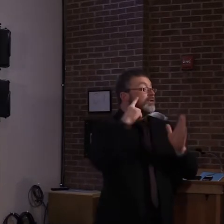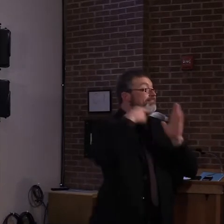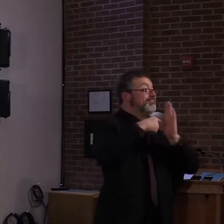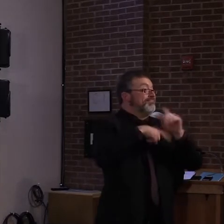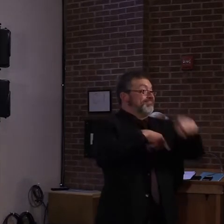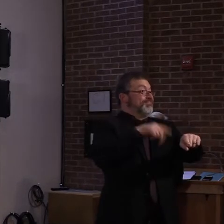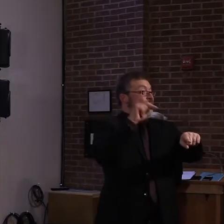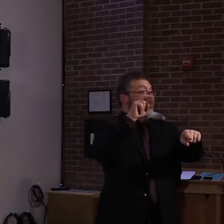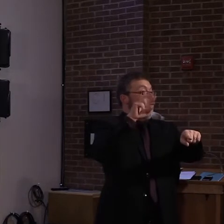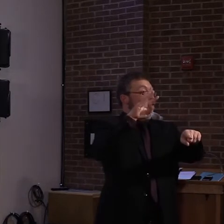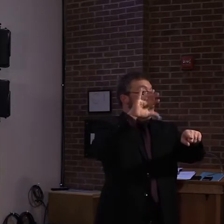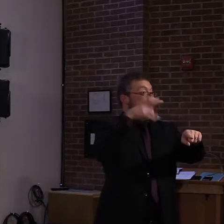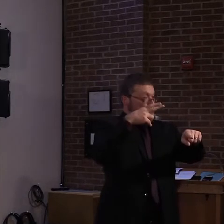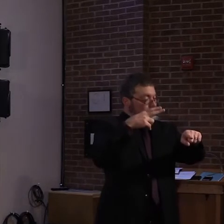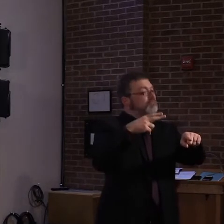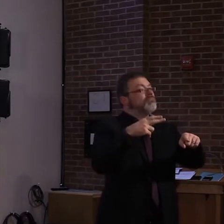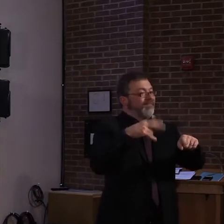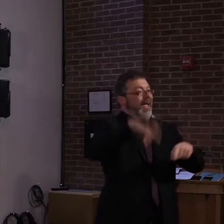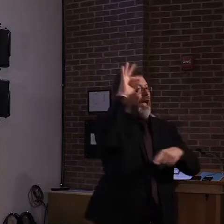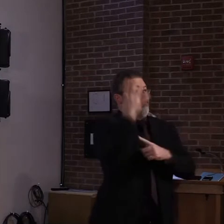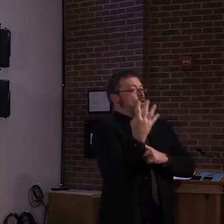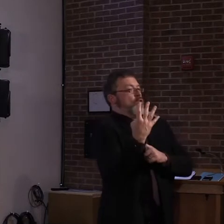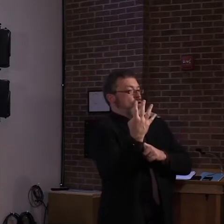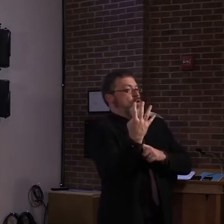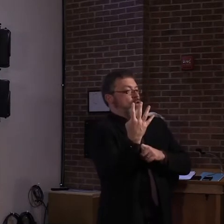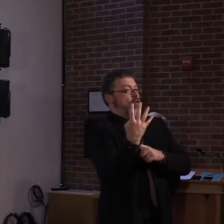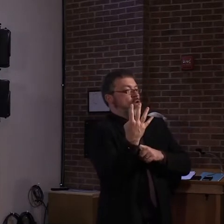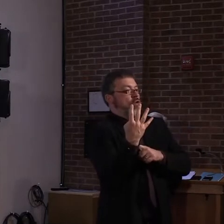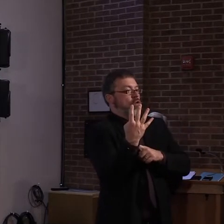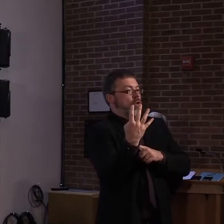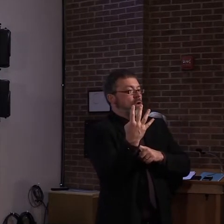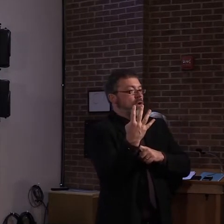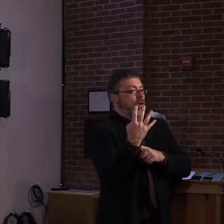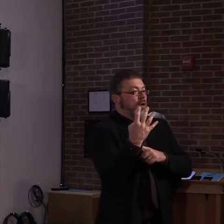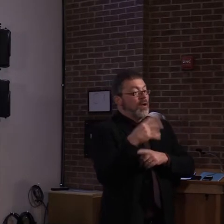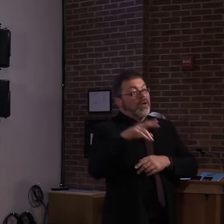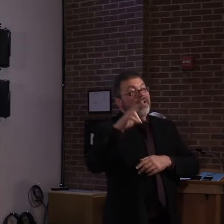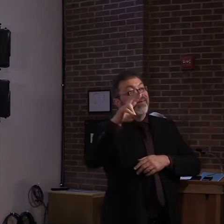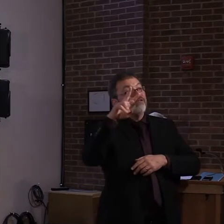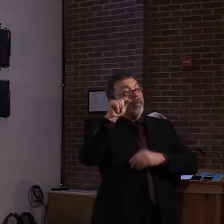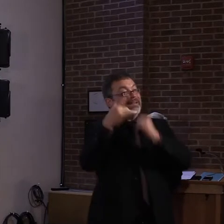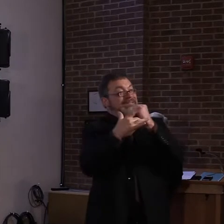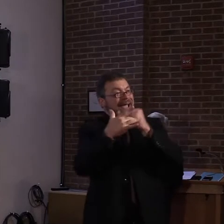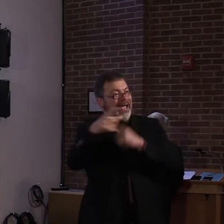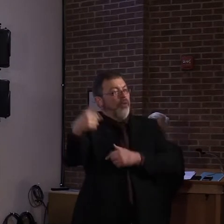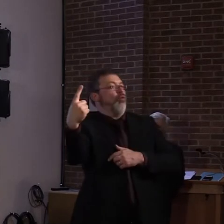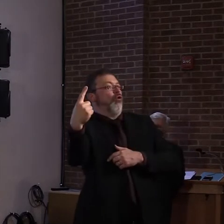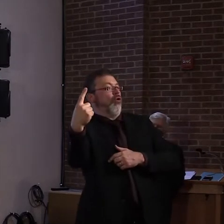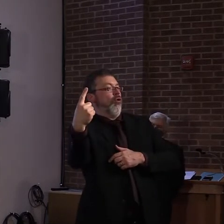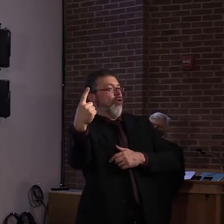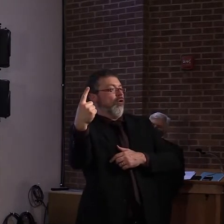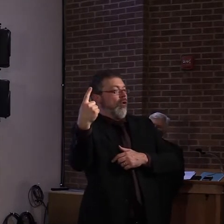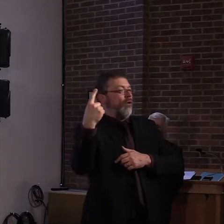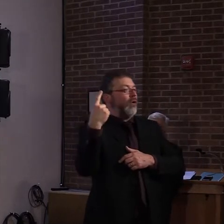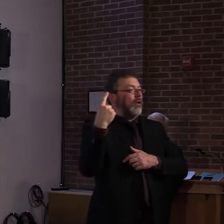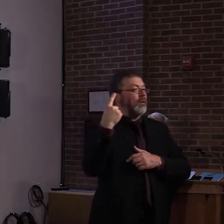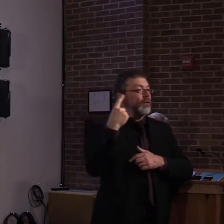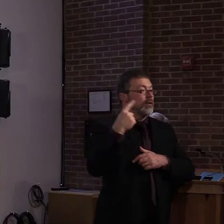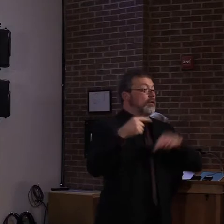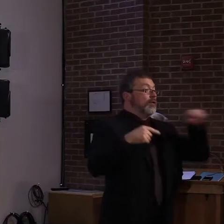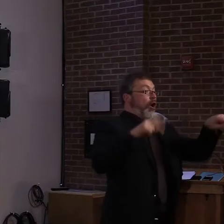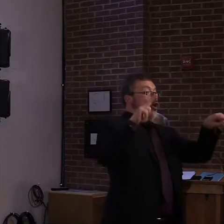and six at UVM. Once again, I'd like to reiterate what I said last week, though.